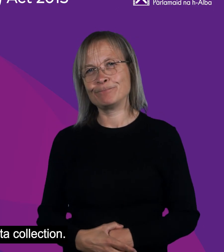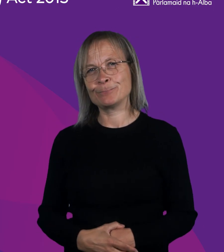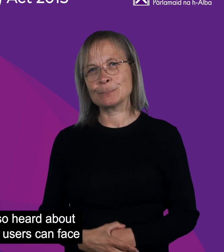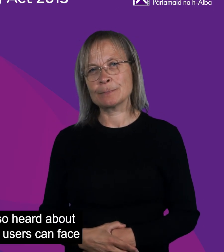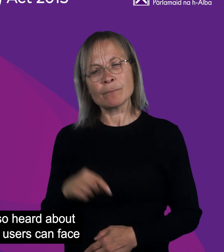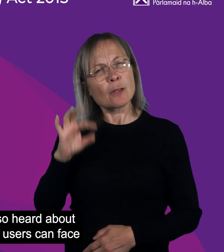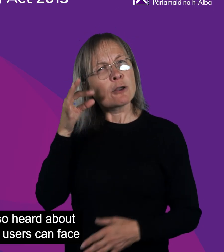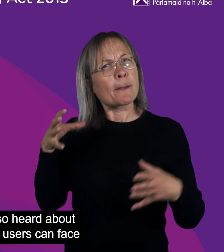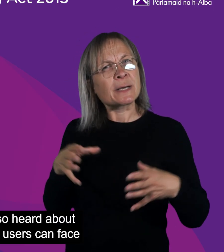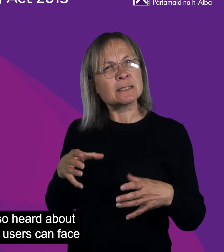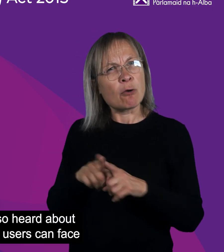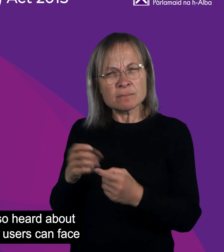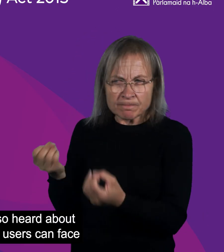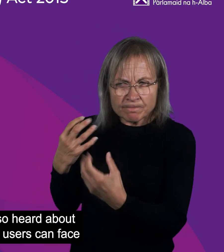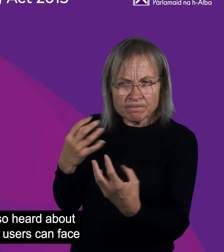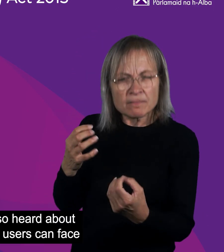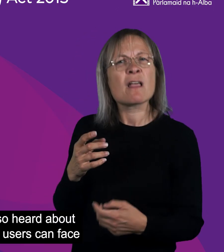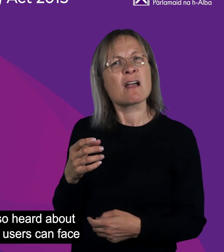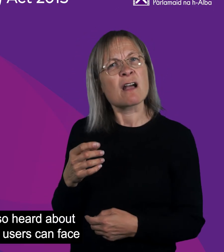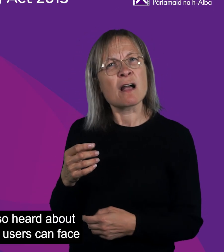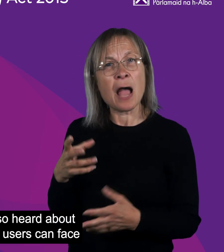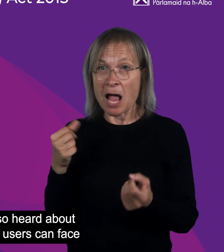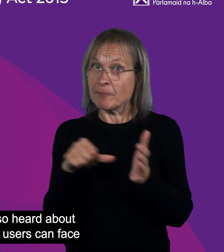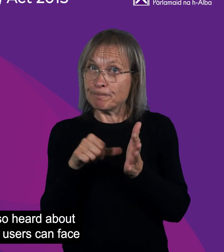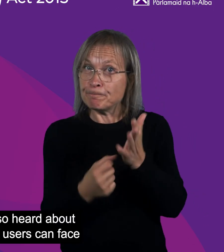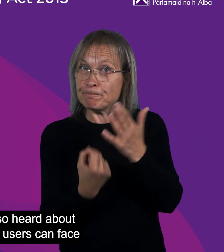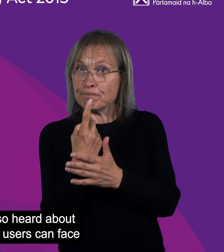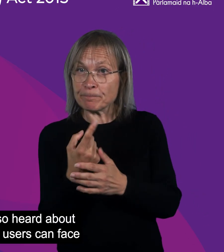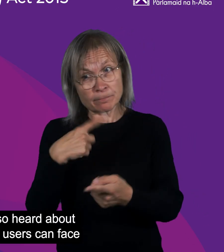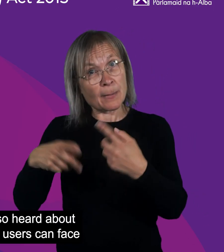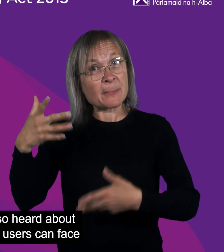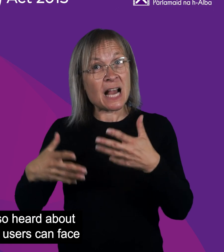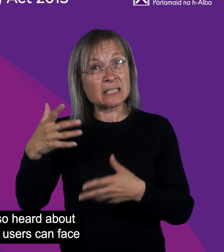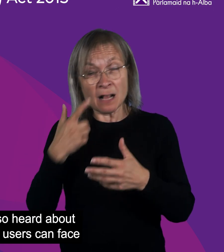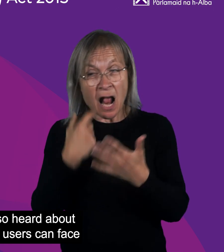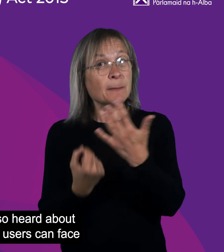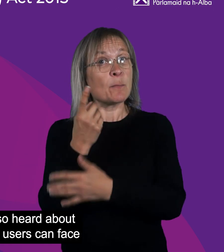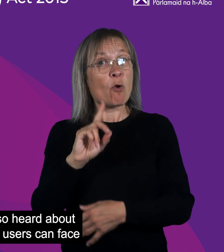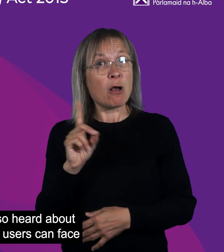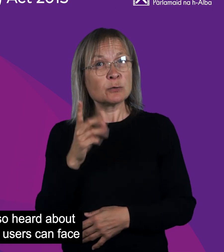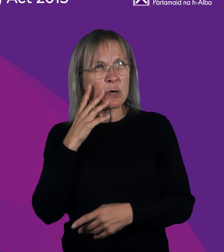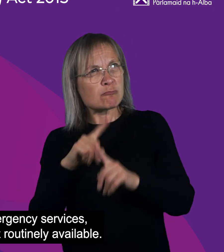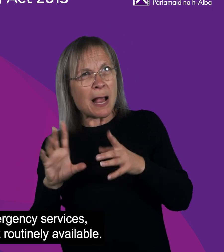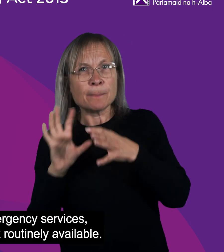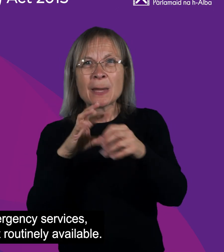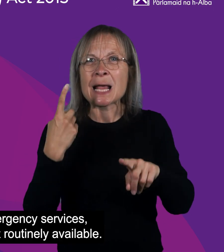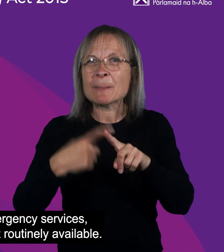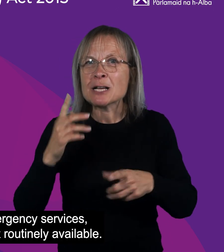The committee also heard about the challenges BSL users can face when contacting emergency services when interpretation